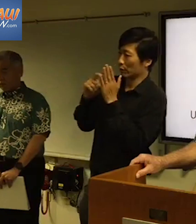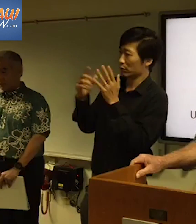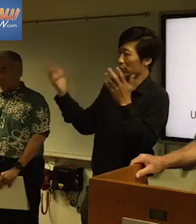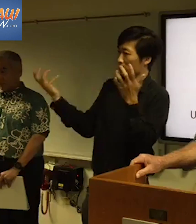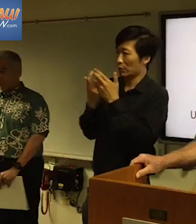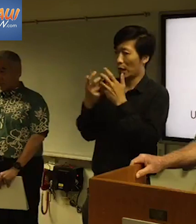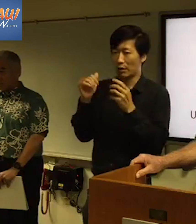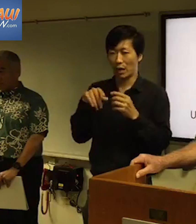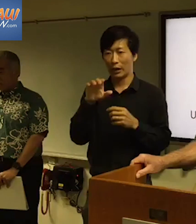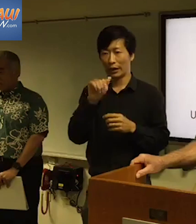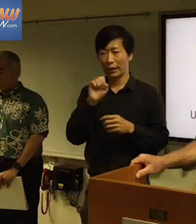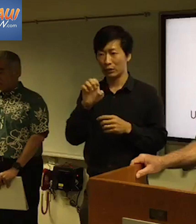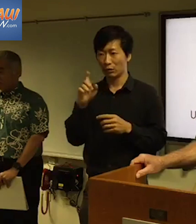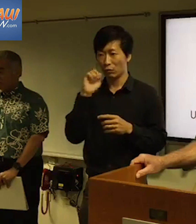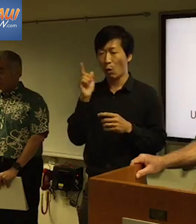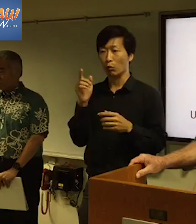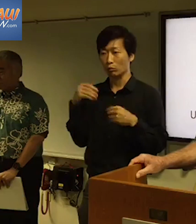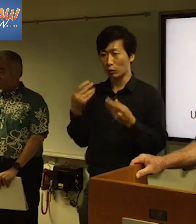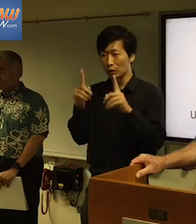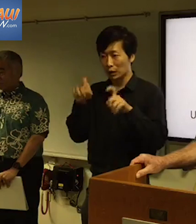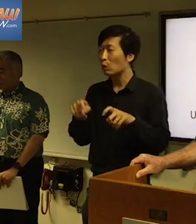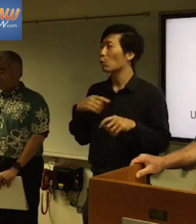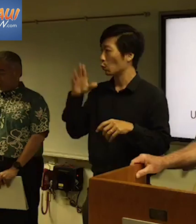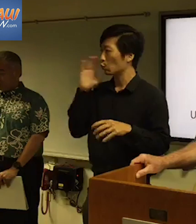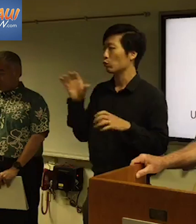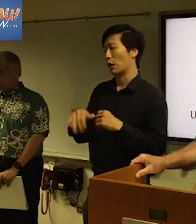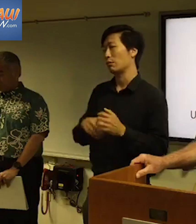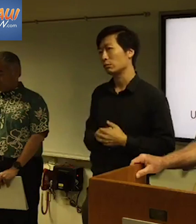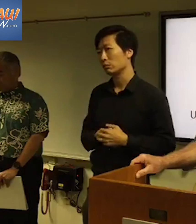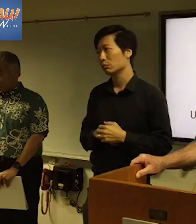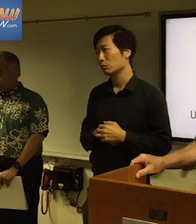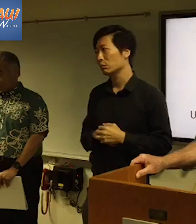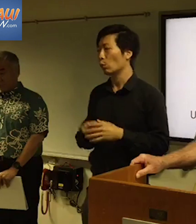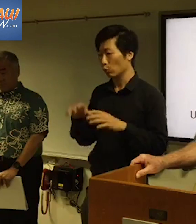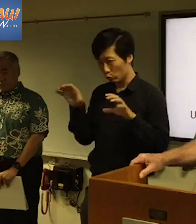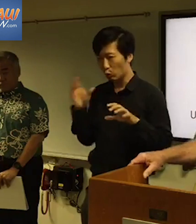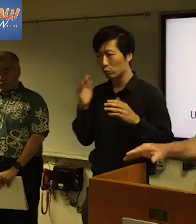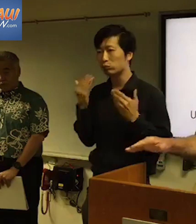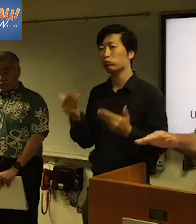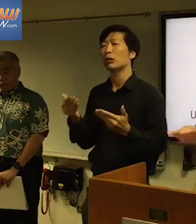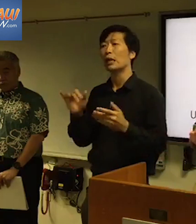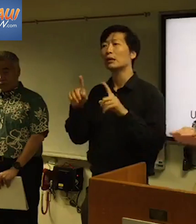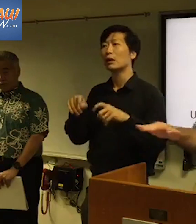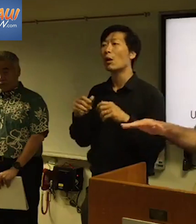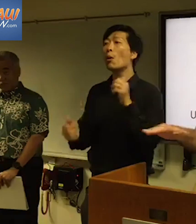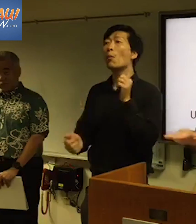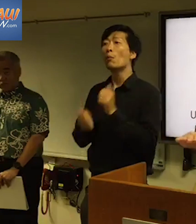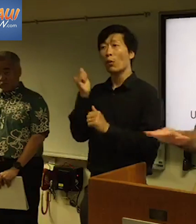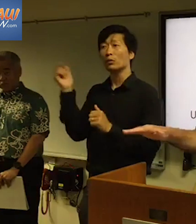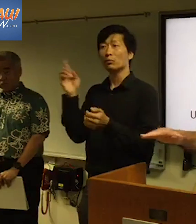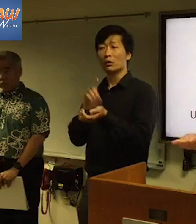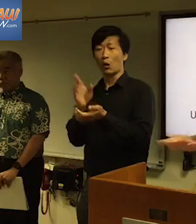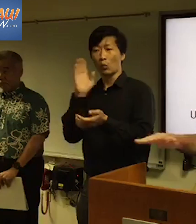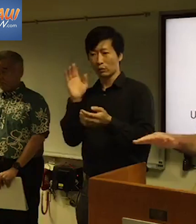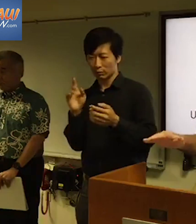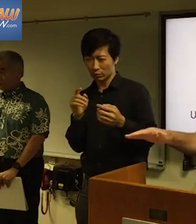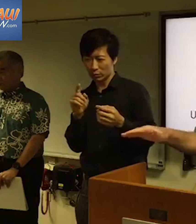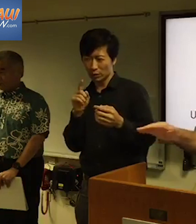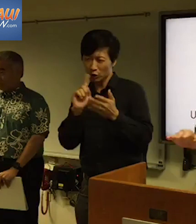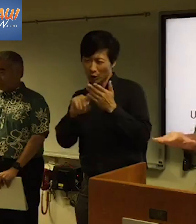were ill passengers that had departed the ship and then were found to test positive. And so the person